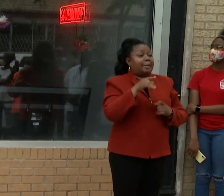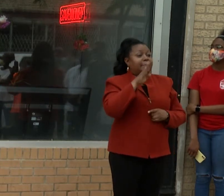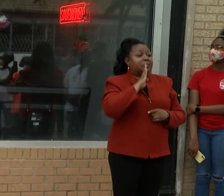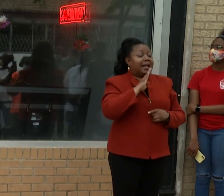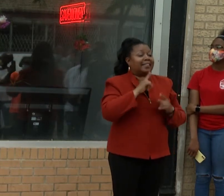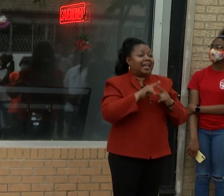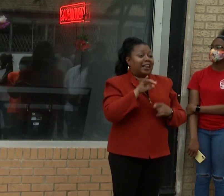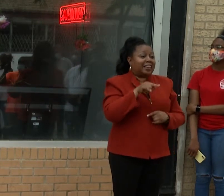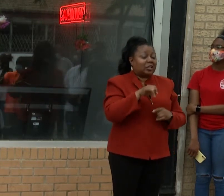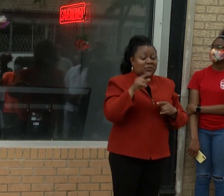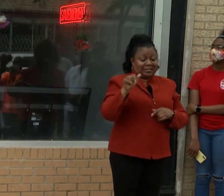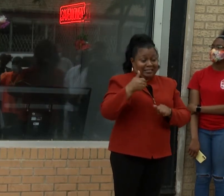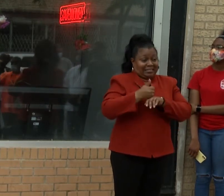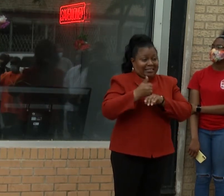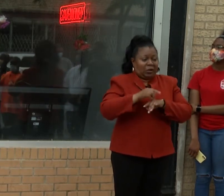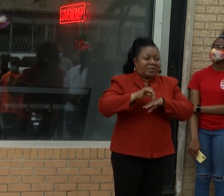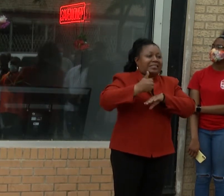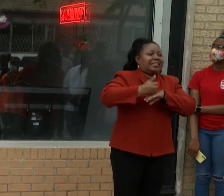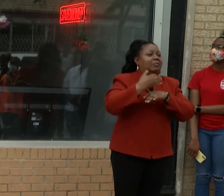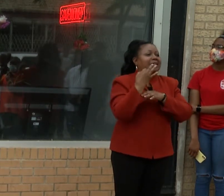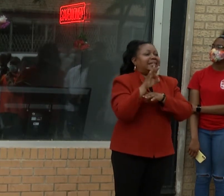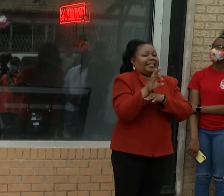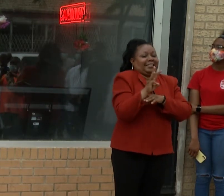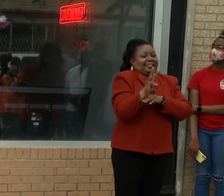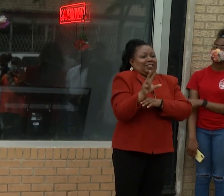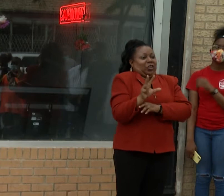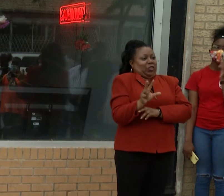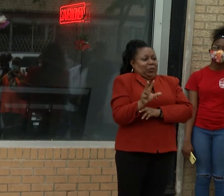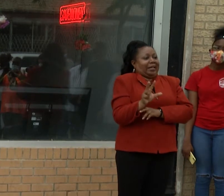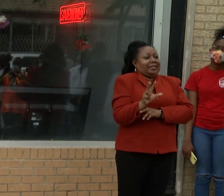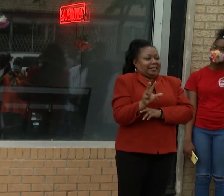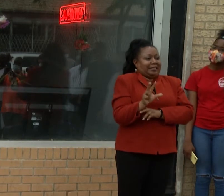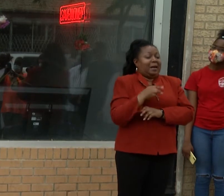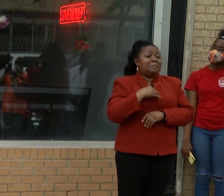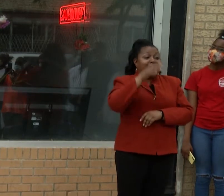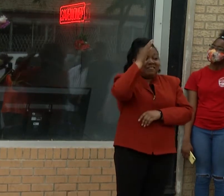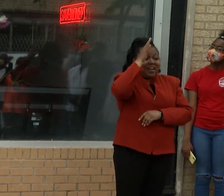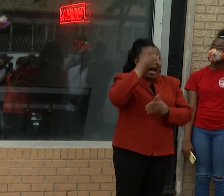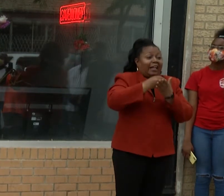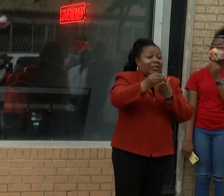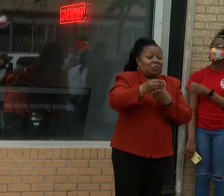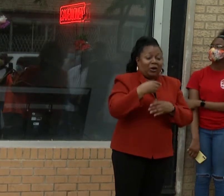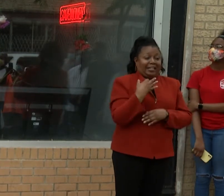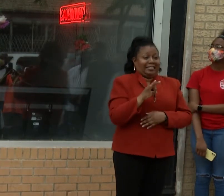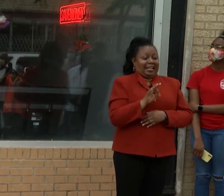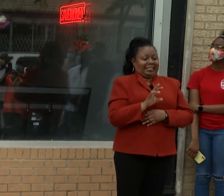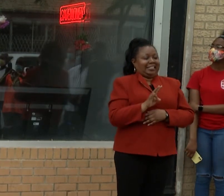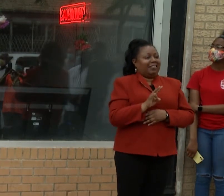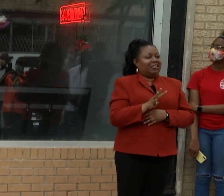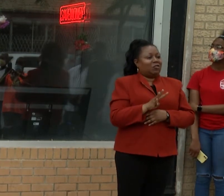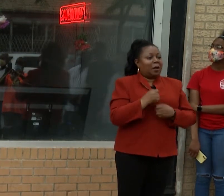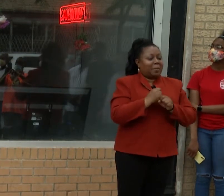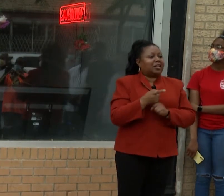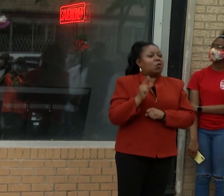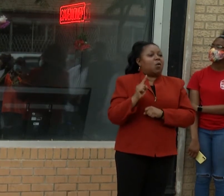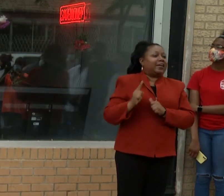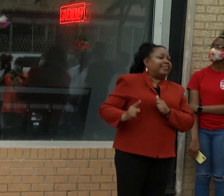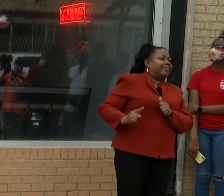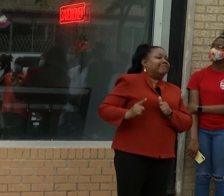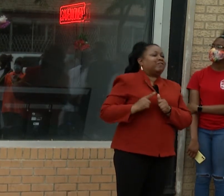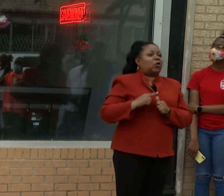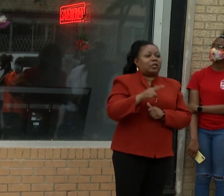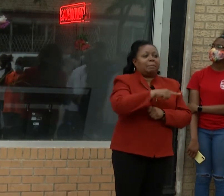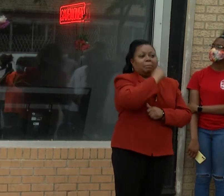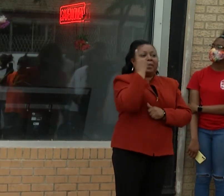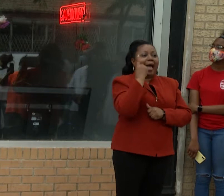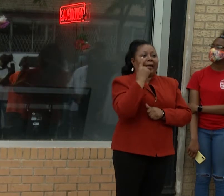Shop, Kimbark Liquors, was established in 1963. My father purchased it in 1974, making him one of the first